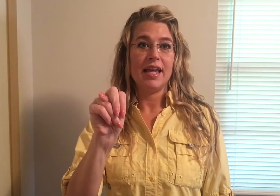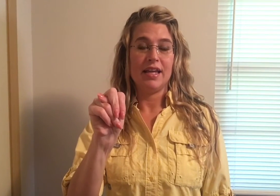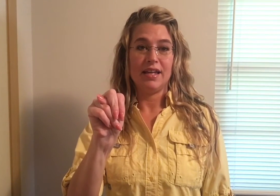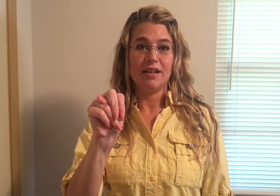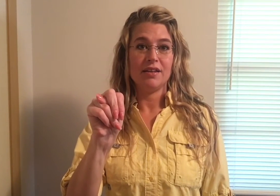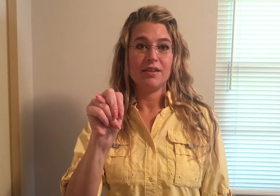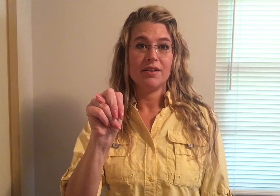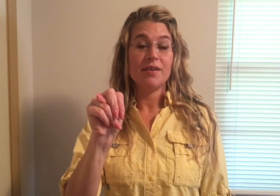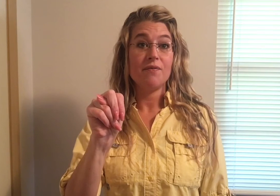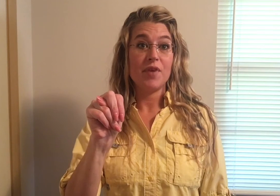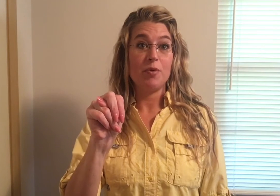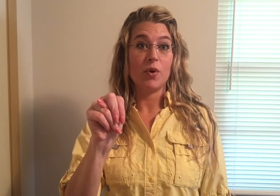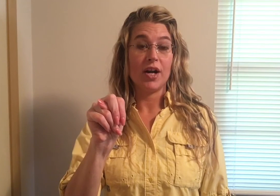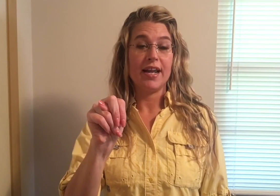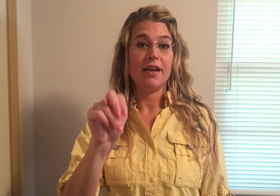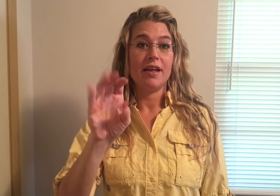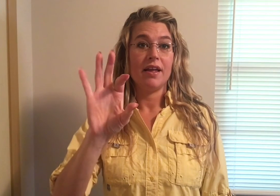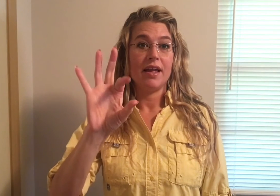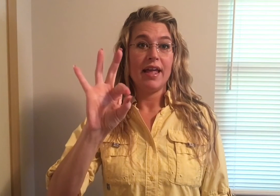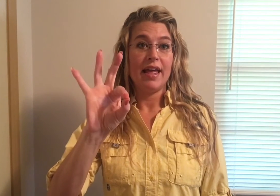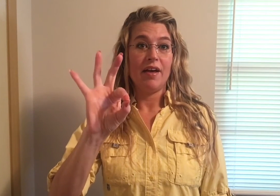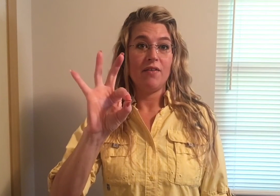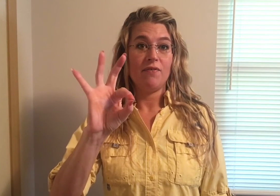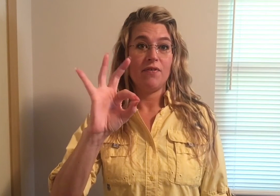J-A-N. February,